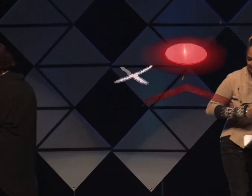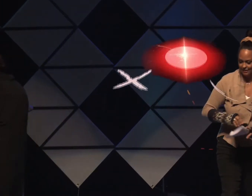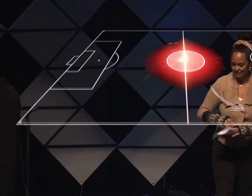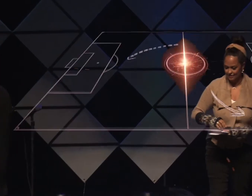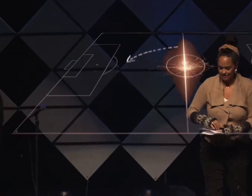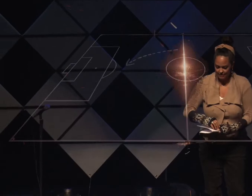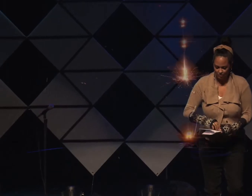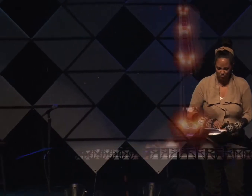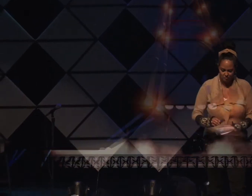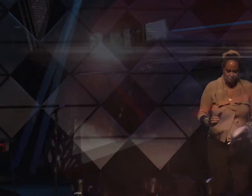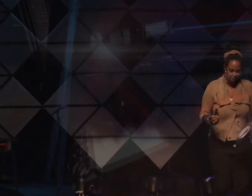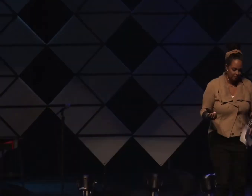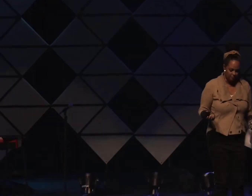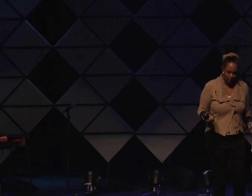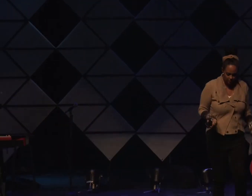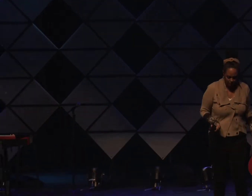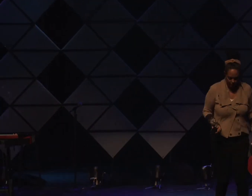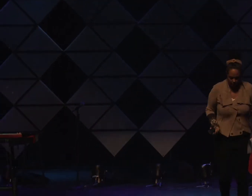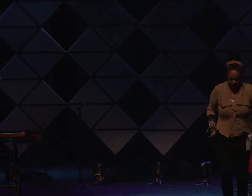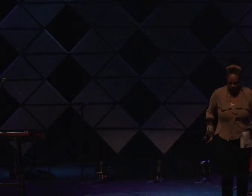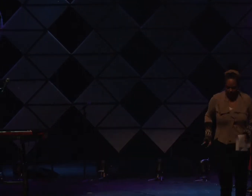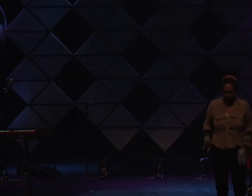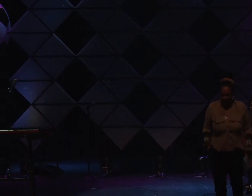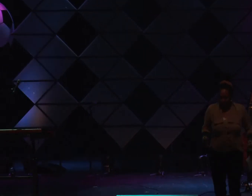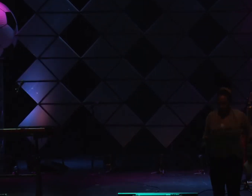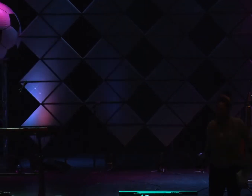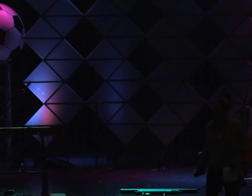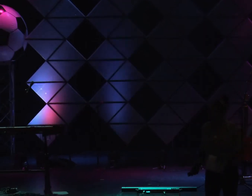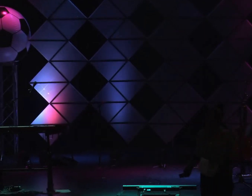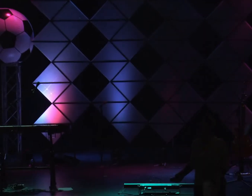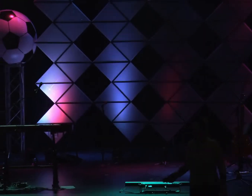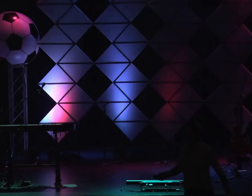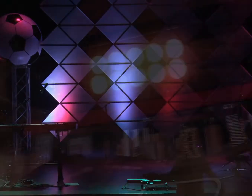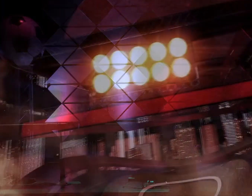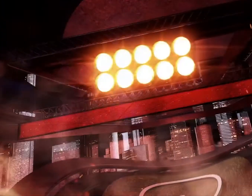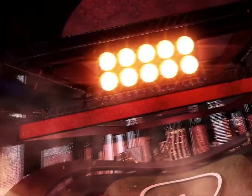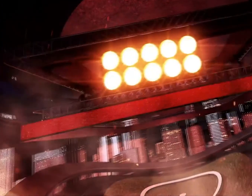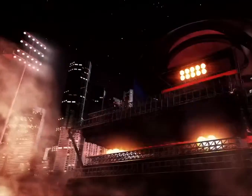Yeah, it might be all that you get.